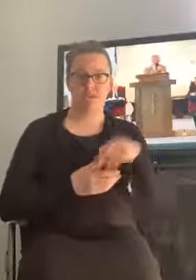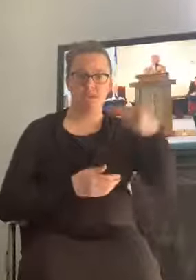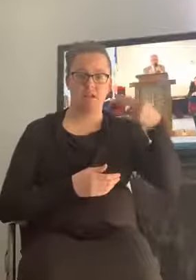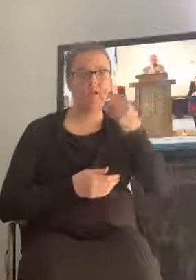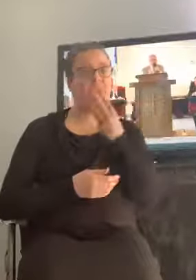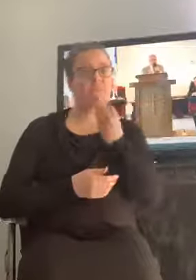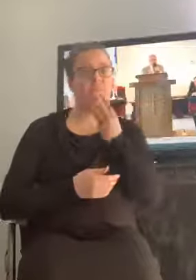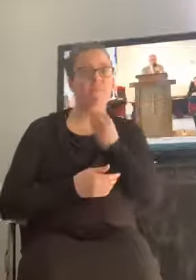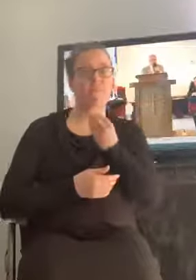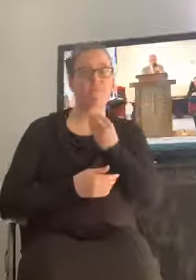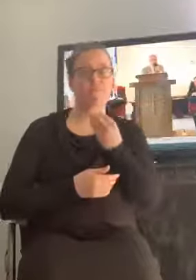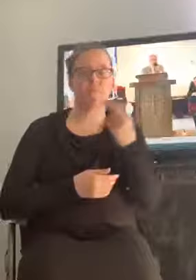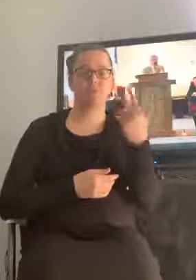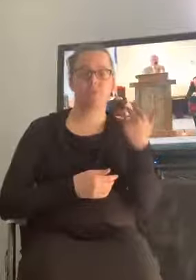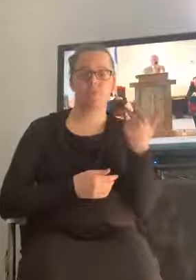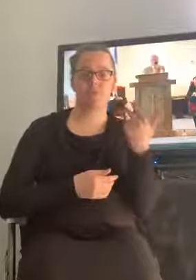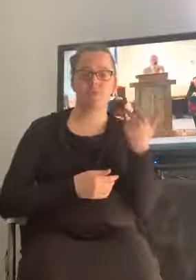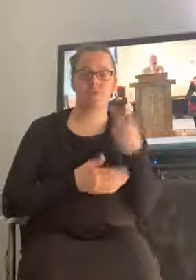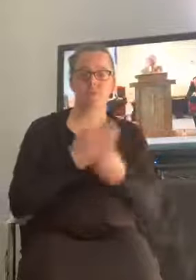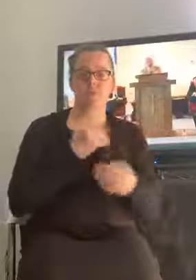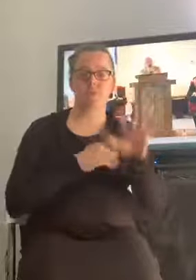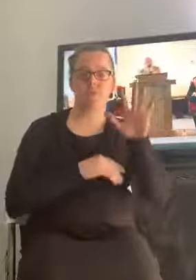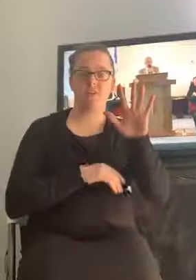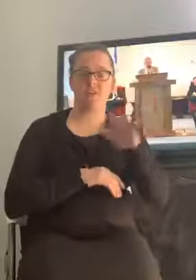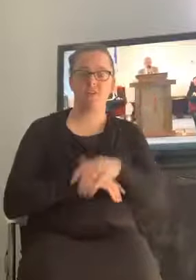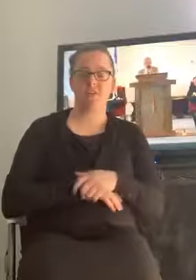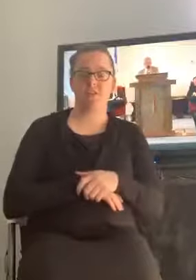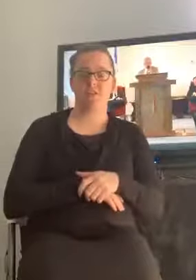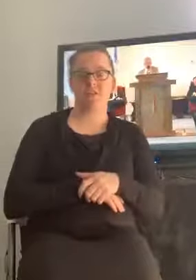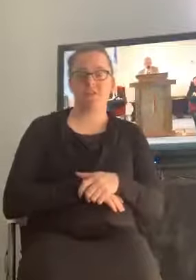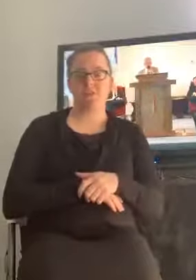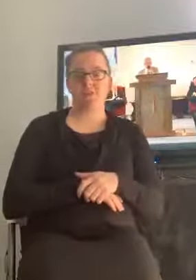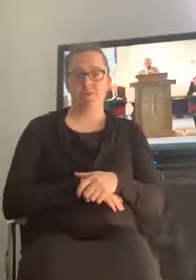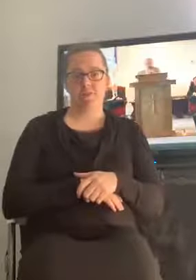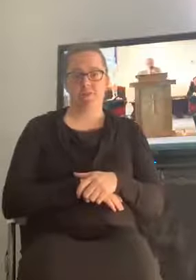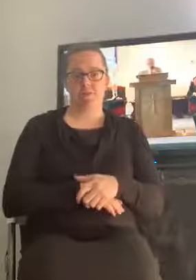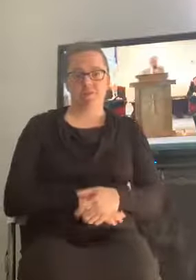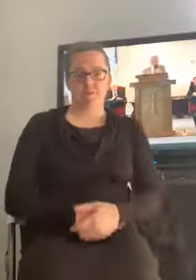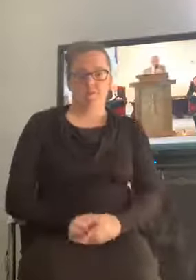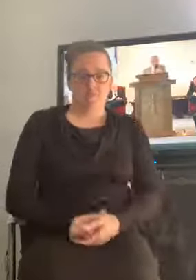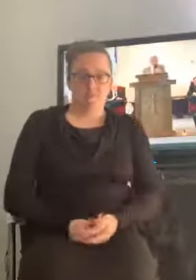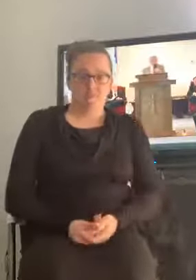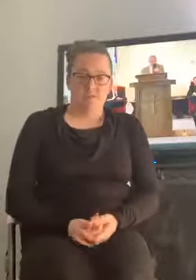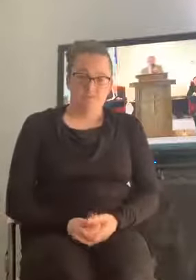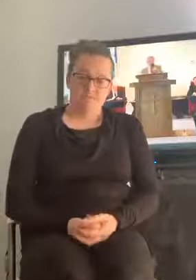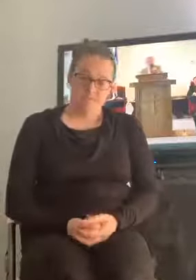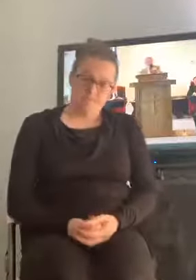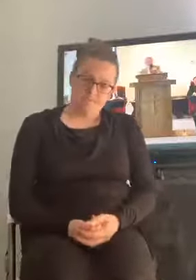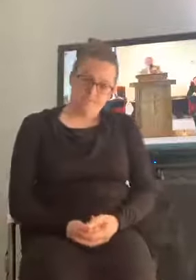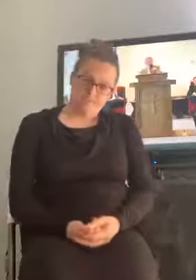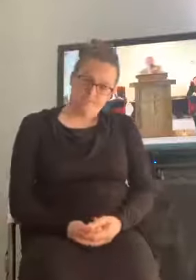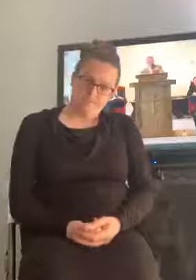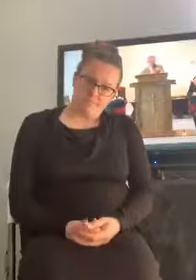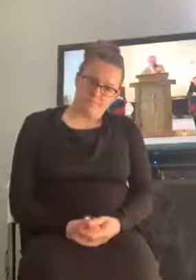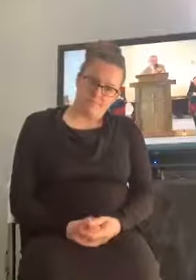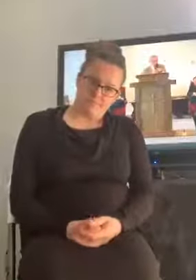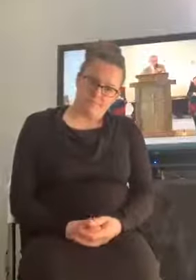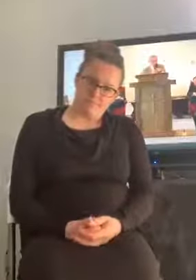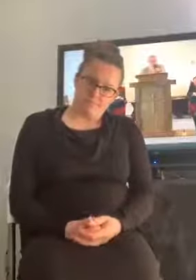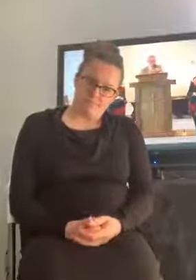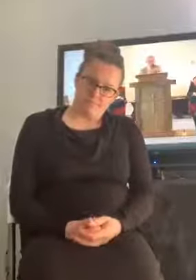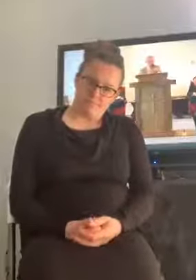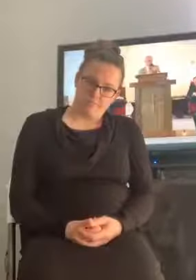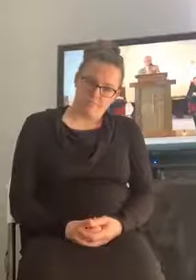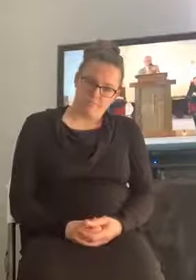Hebrews 13 in verse 5. I'll just read the part that I want you to hear, because the first part is not relevant to